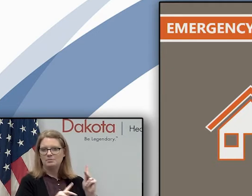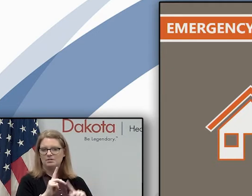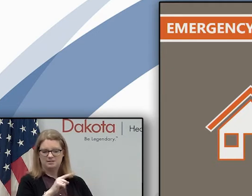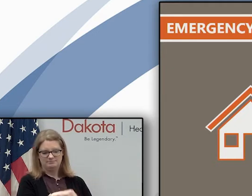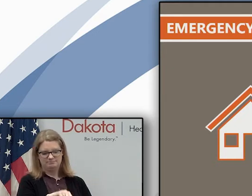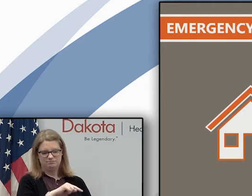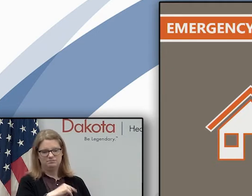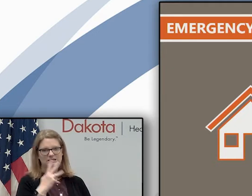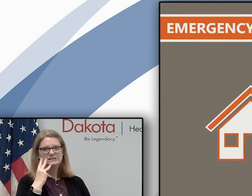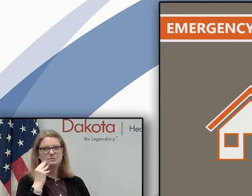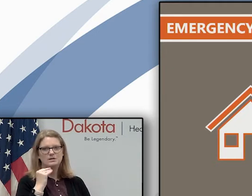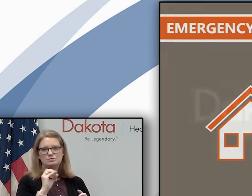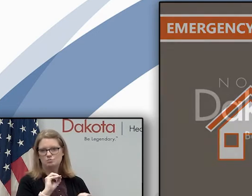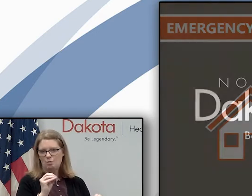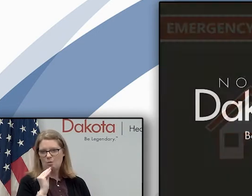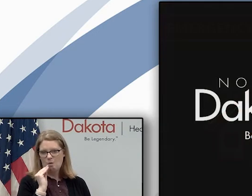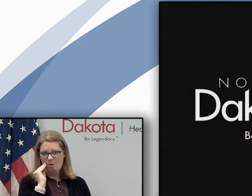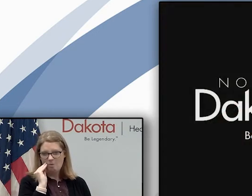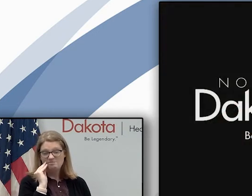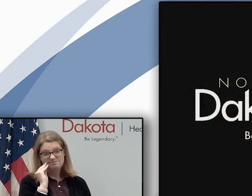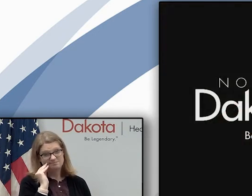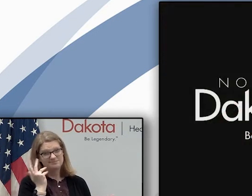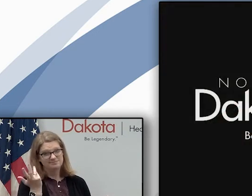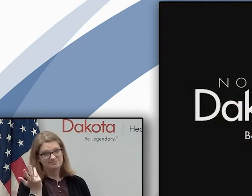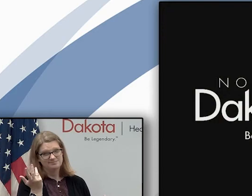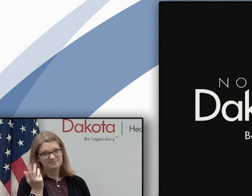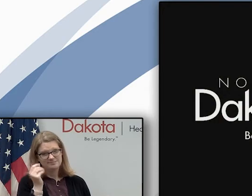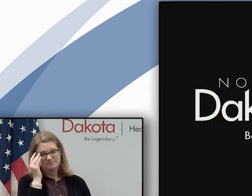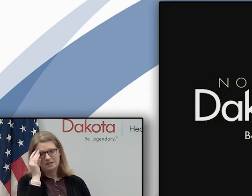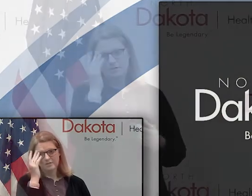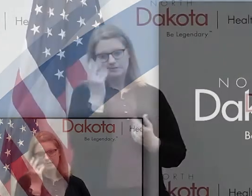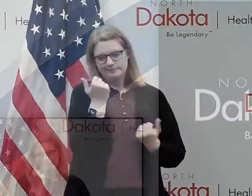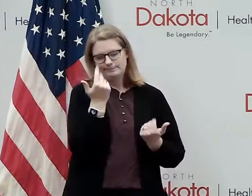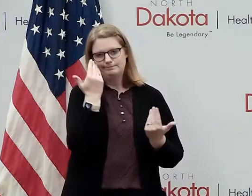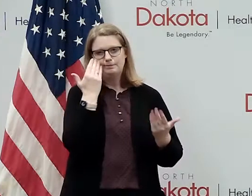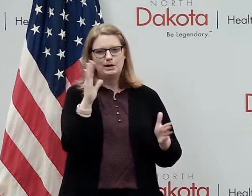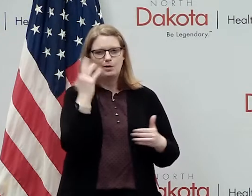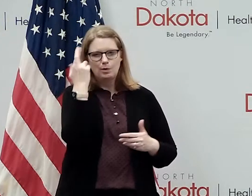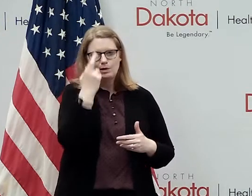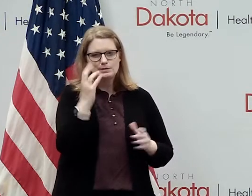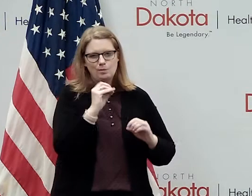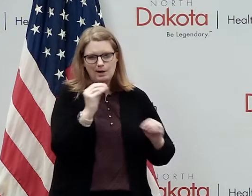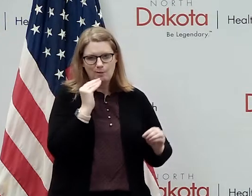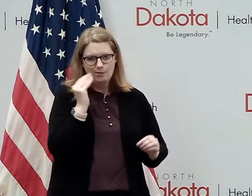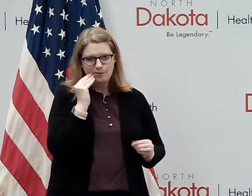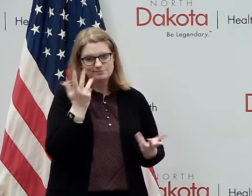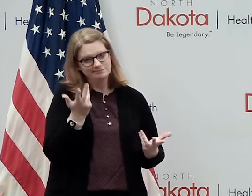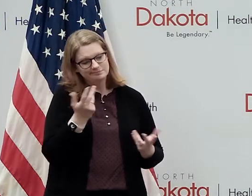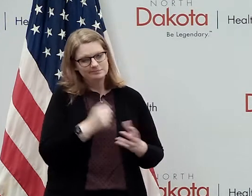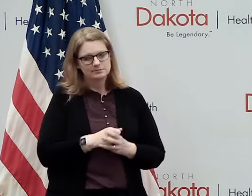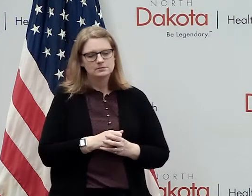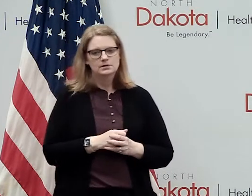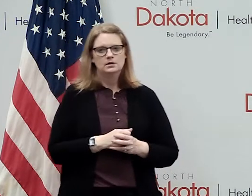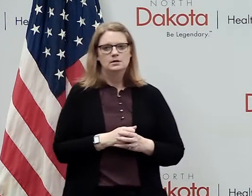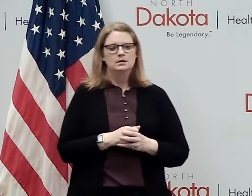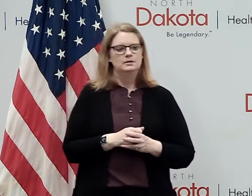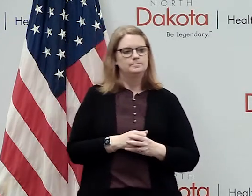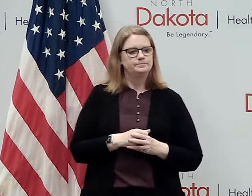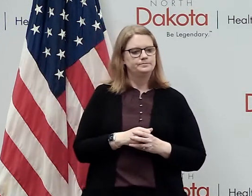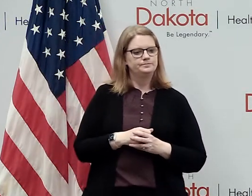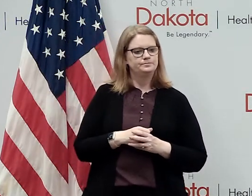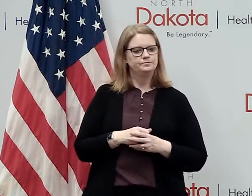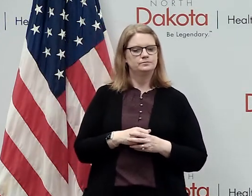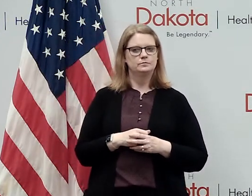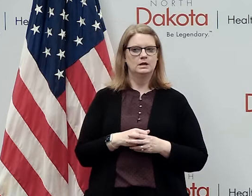homelessness. For whatever reason that might be. The next topic has to do with